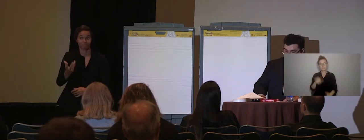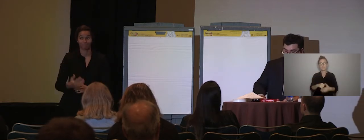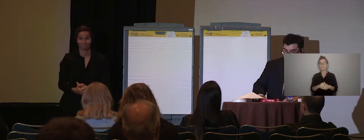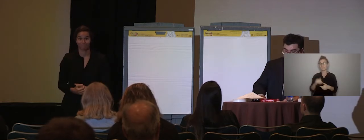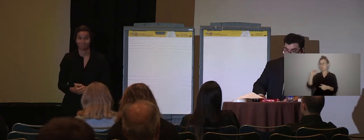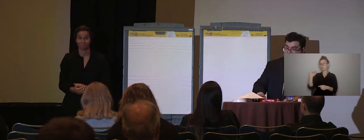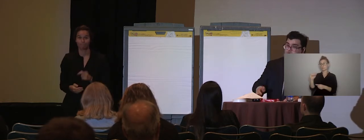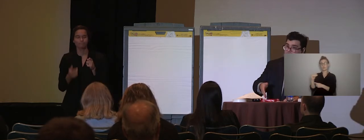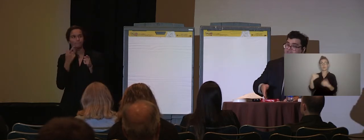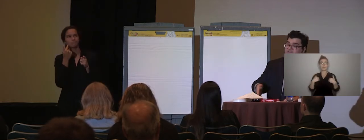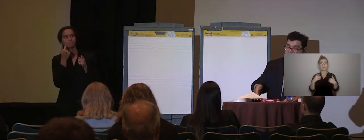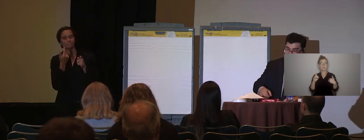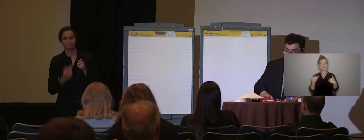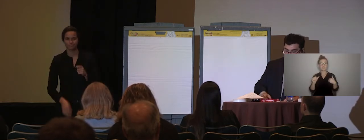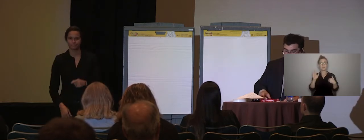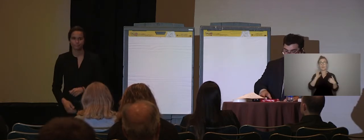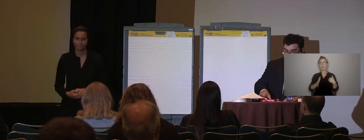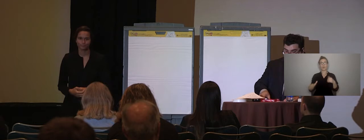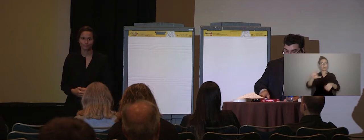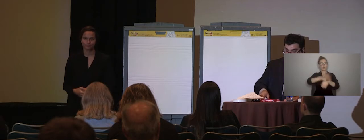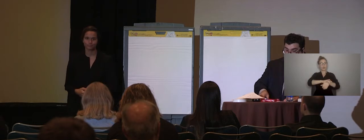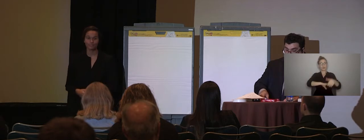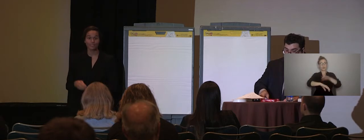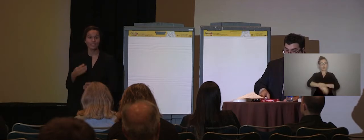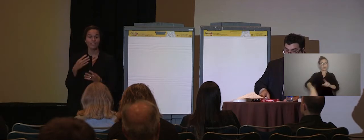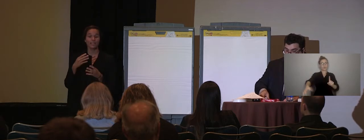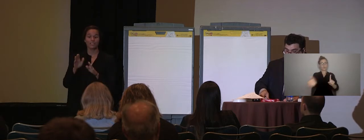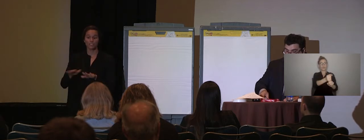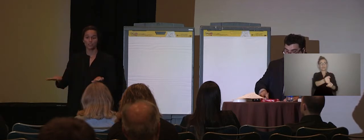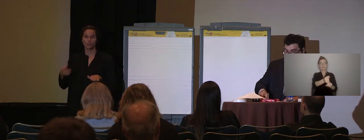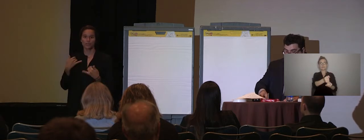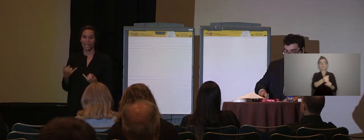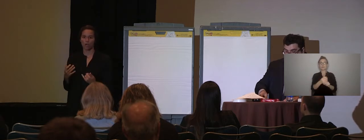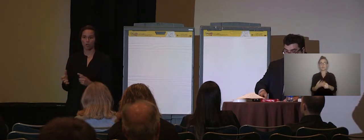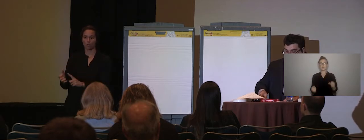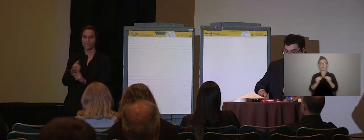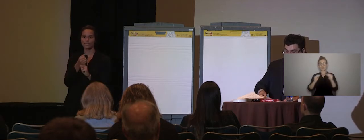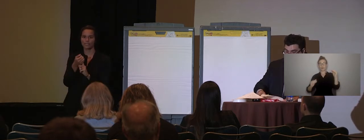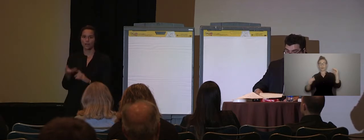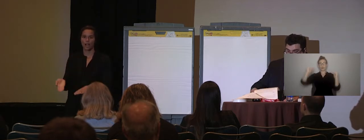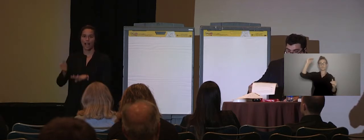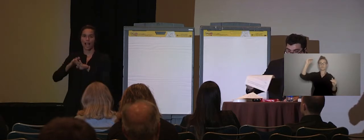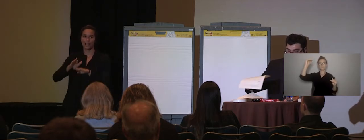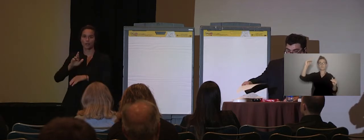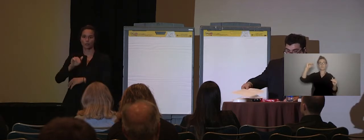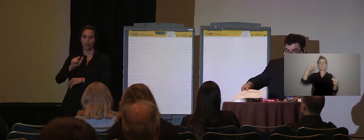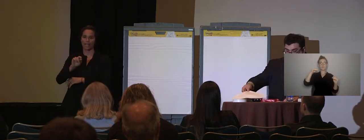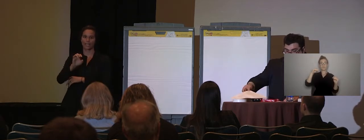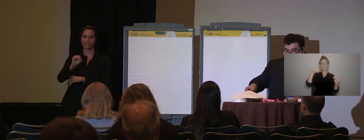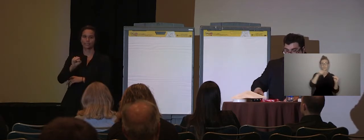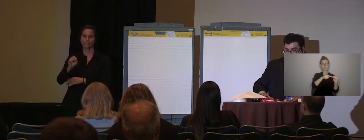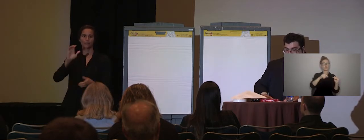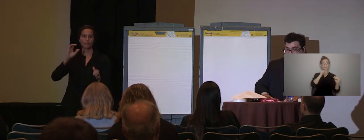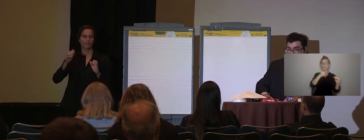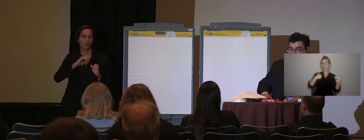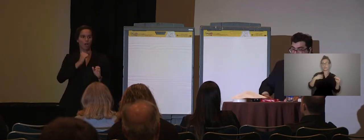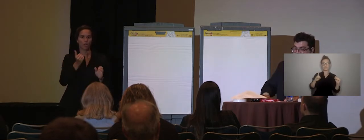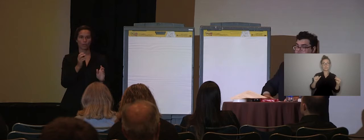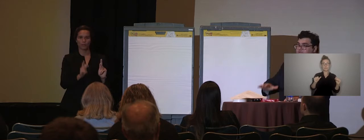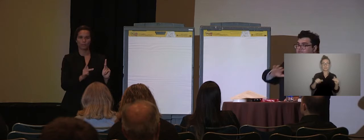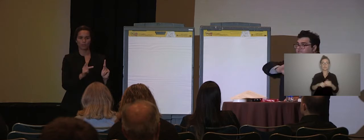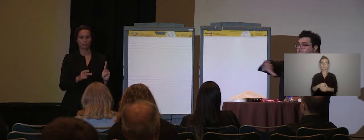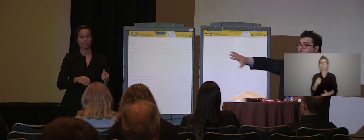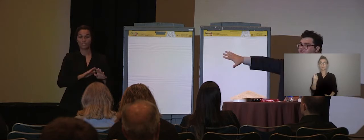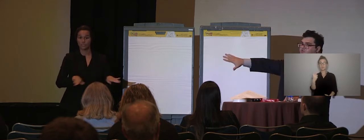Children with disabilities are being arrested at higher rates and at younger ages than their peers who do not have disabilities. 12%